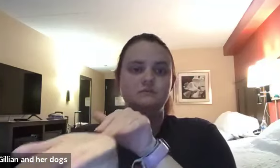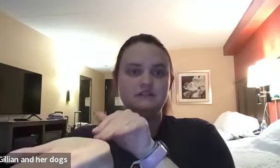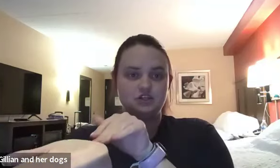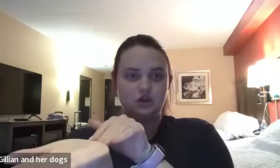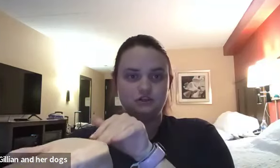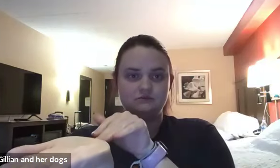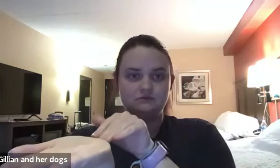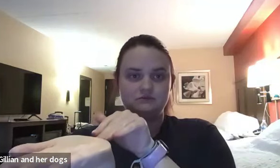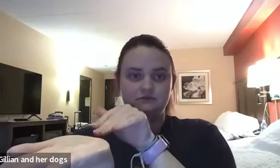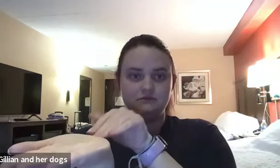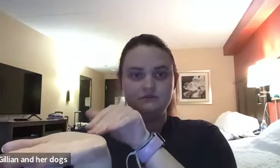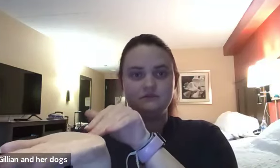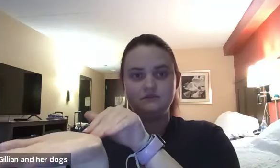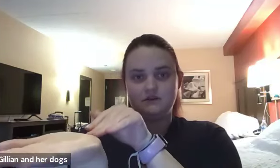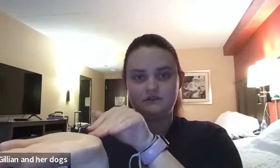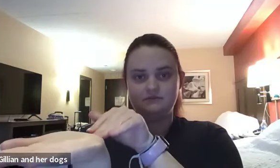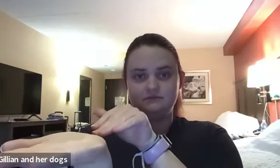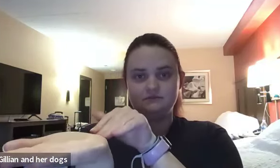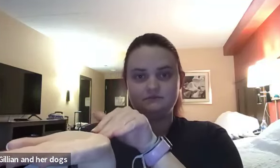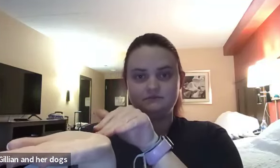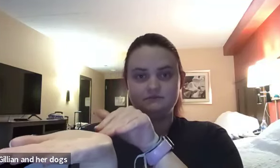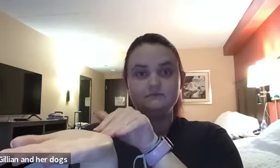be doctor, doctor.